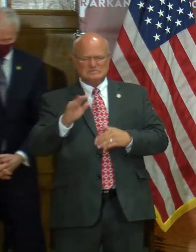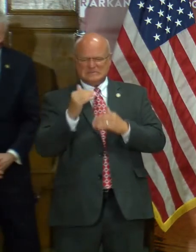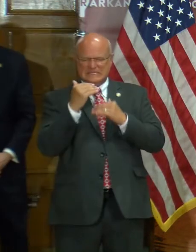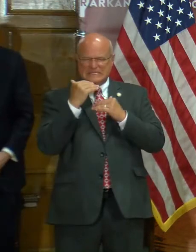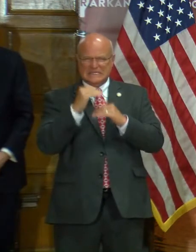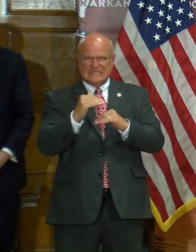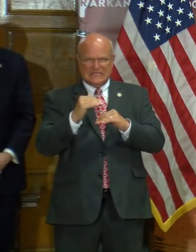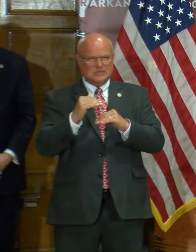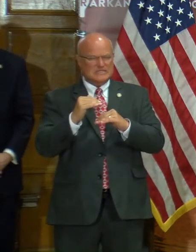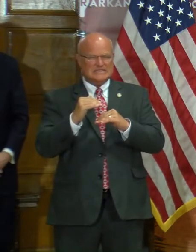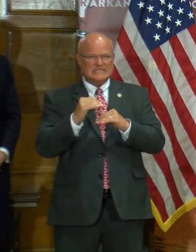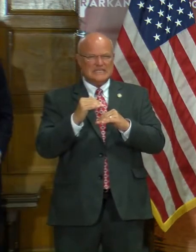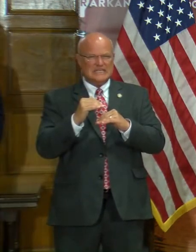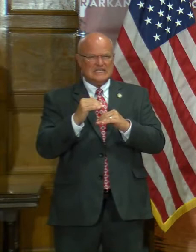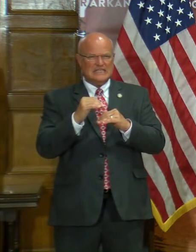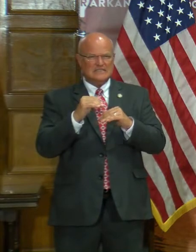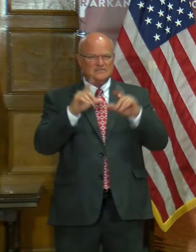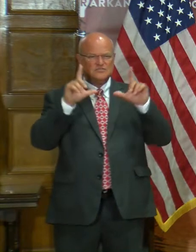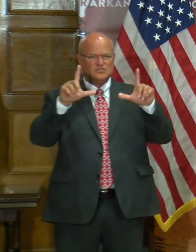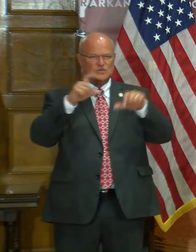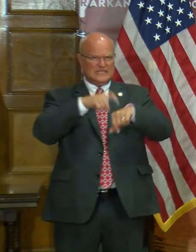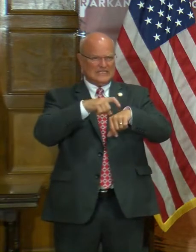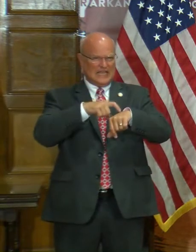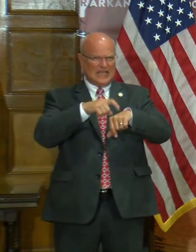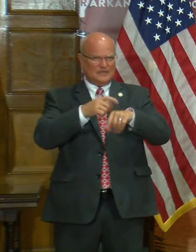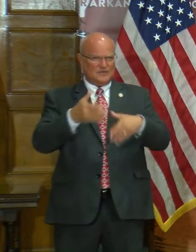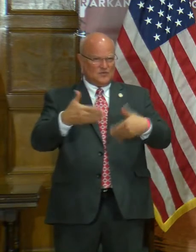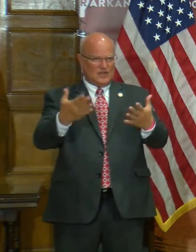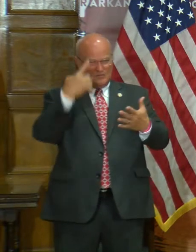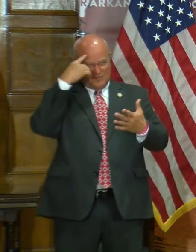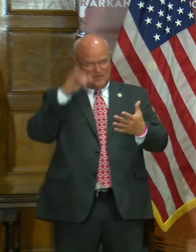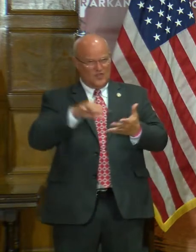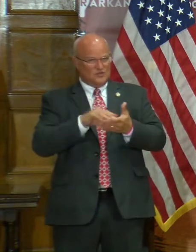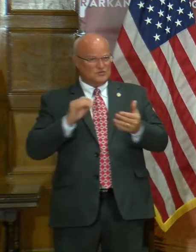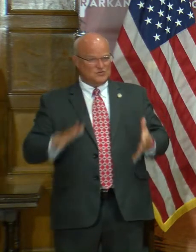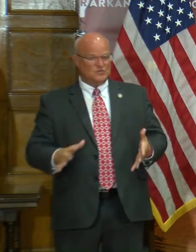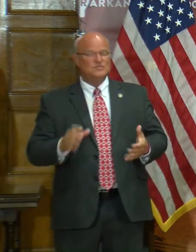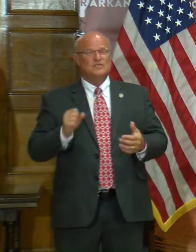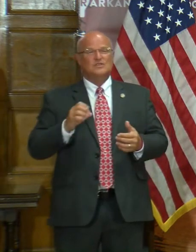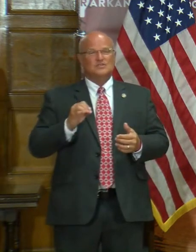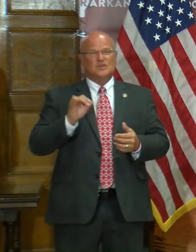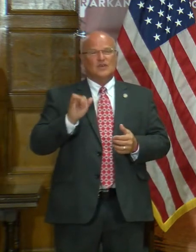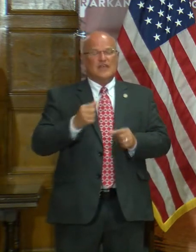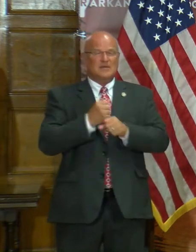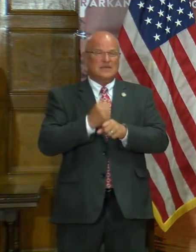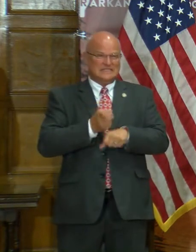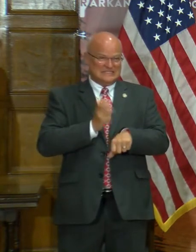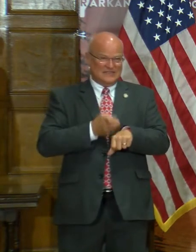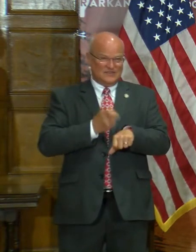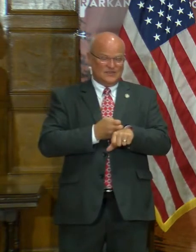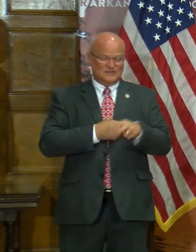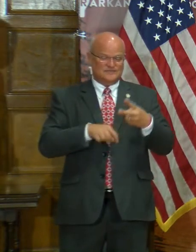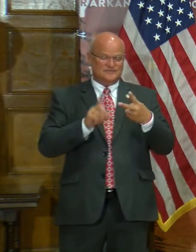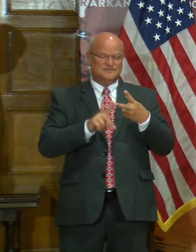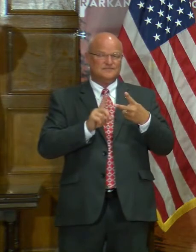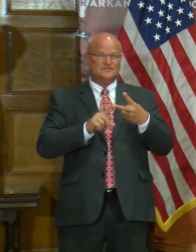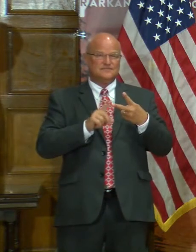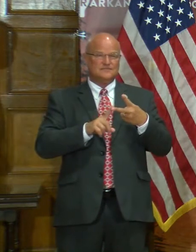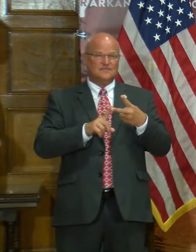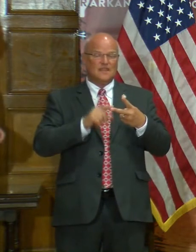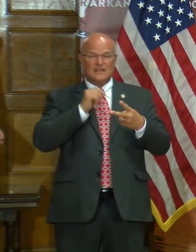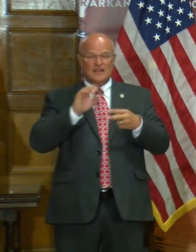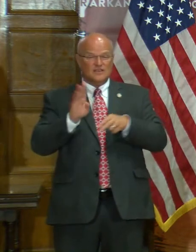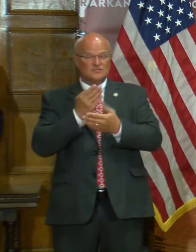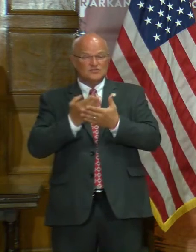limited screen time that is recommended for those students. So that makes it very difficult. The other is, unlike